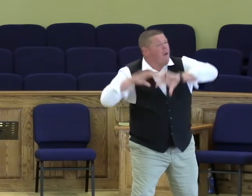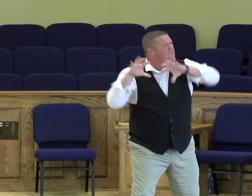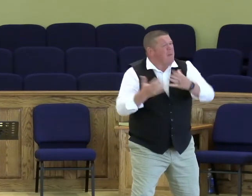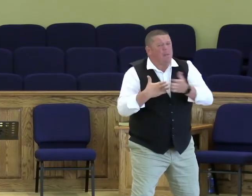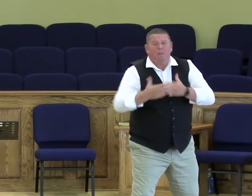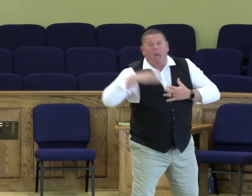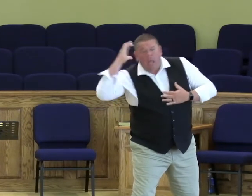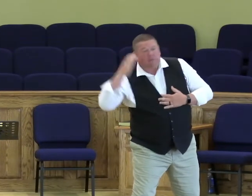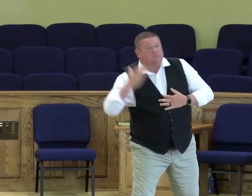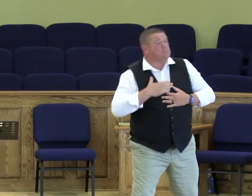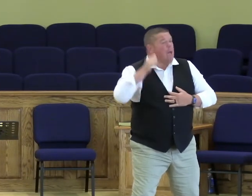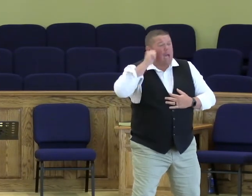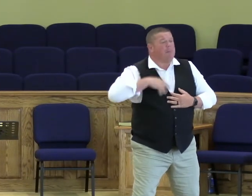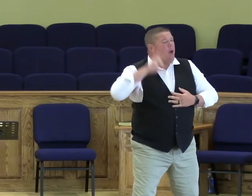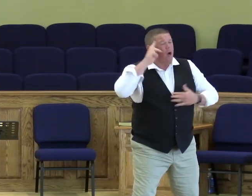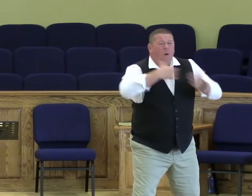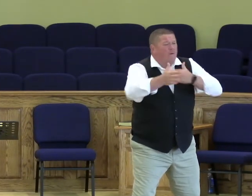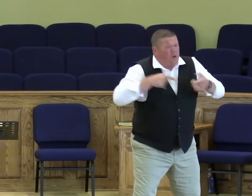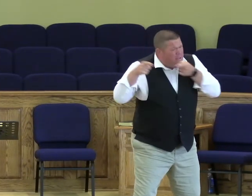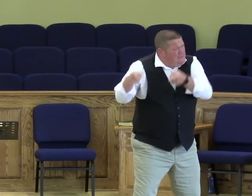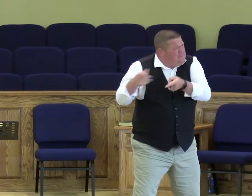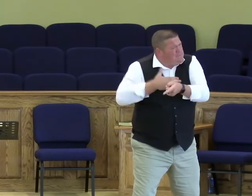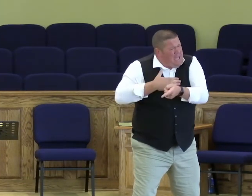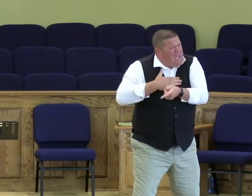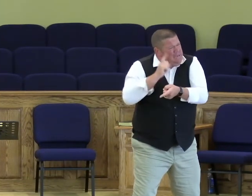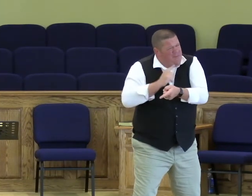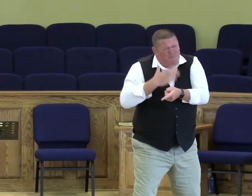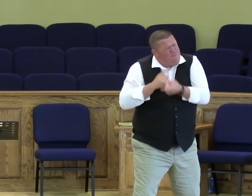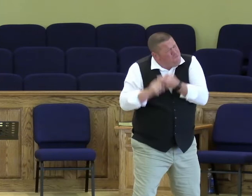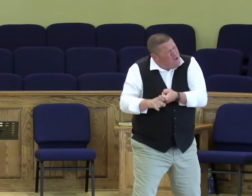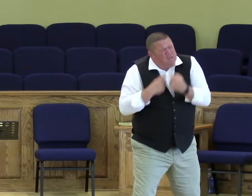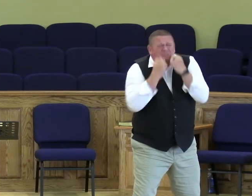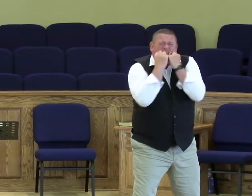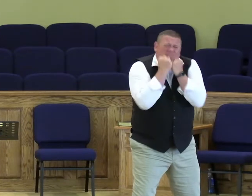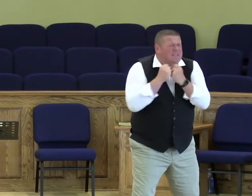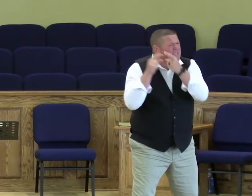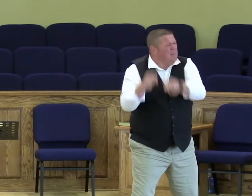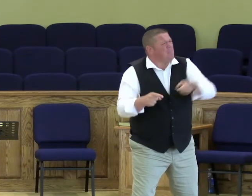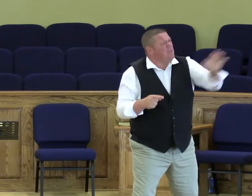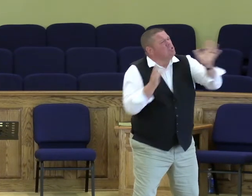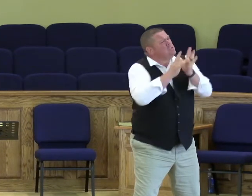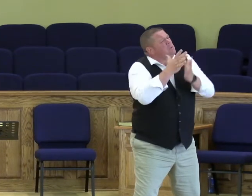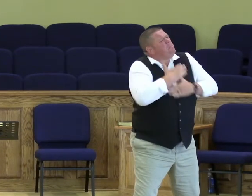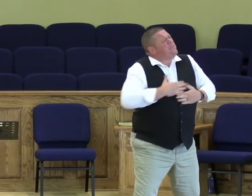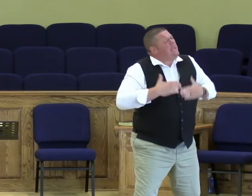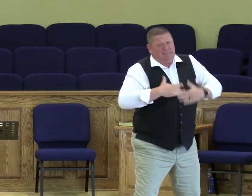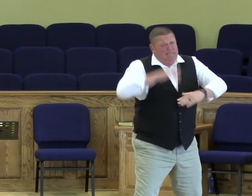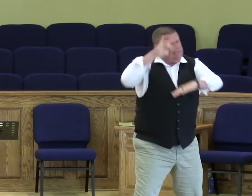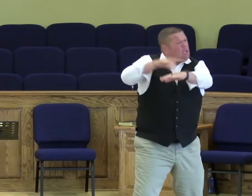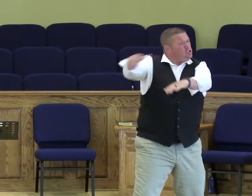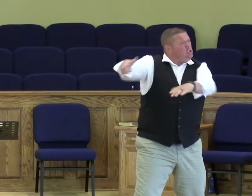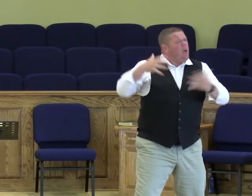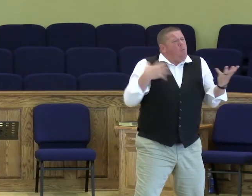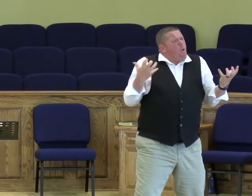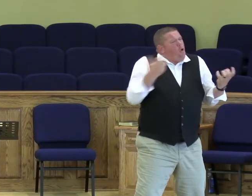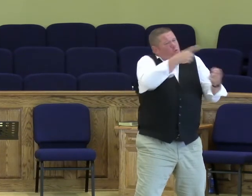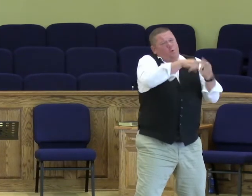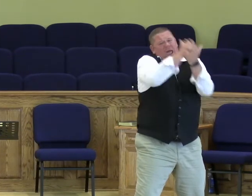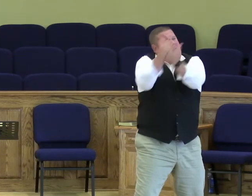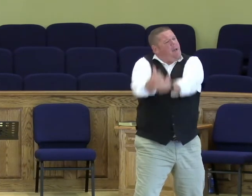he's my brother. He's my cousin, my aunt, my uncle. I don't know, but he's deaf. He's my deaf friend, and I love him. Please, just touch him. I want